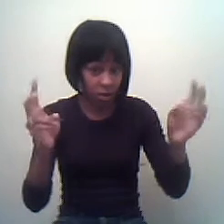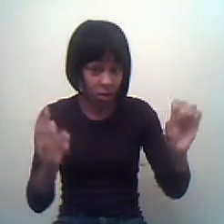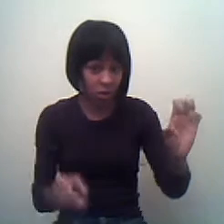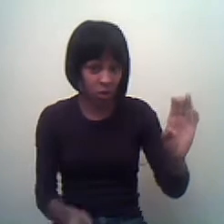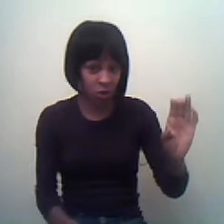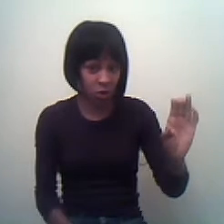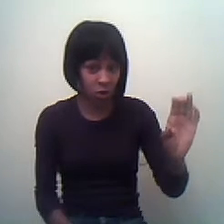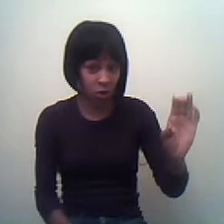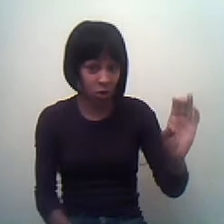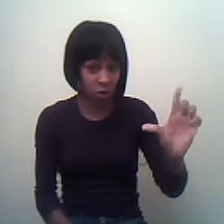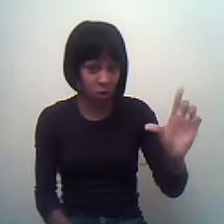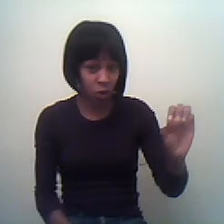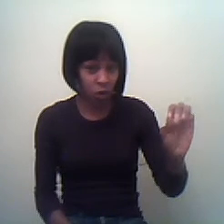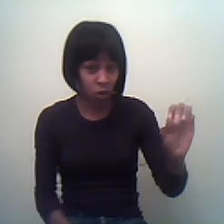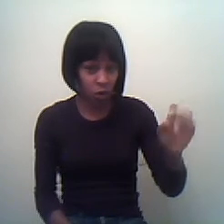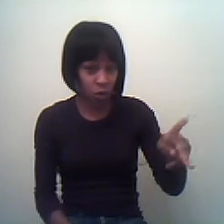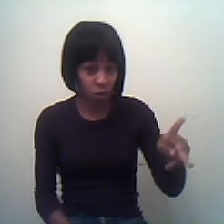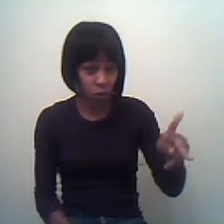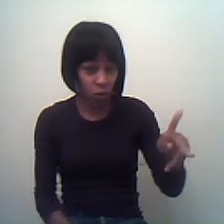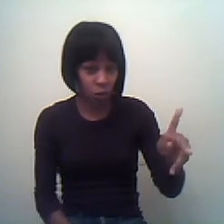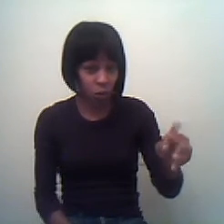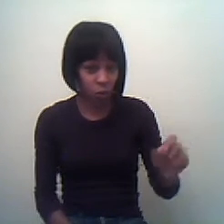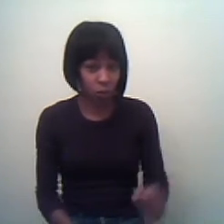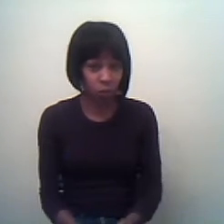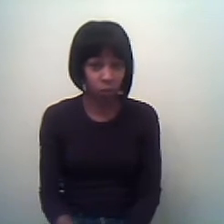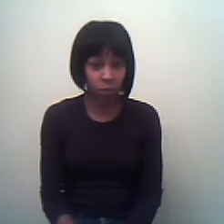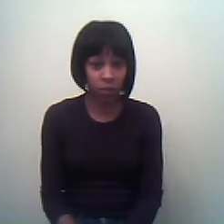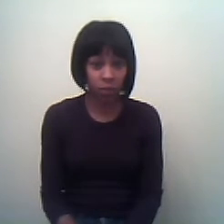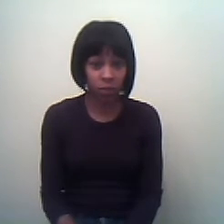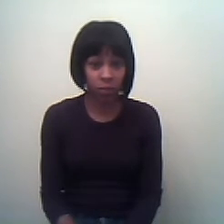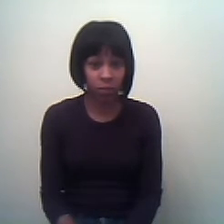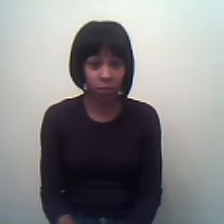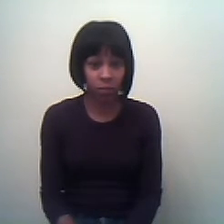a ketch, two masts, a yawl, also two masts,